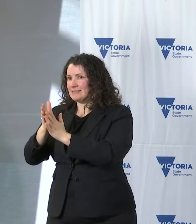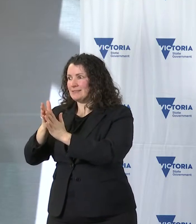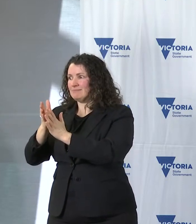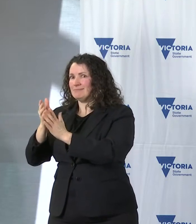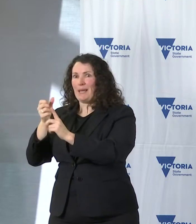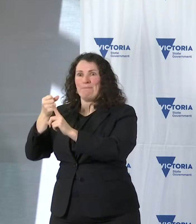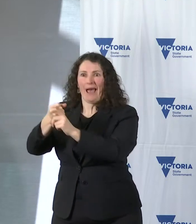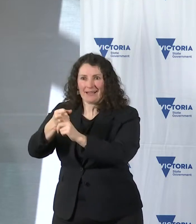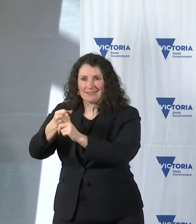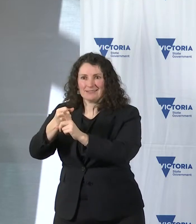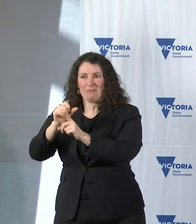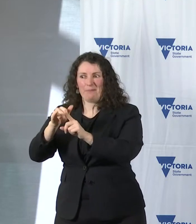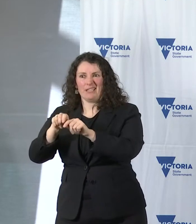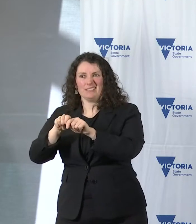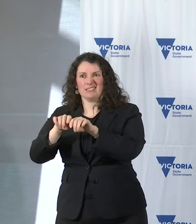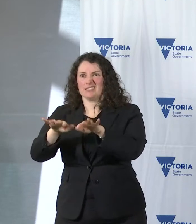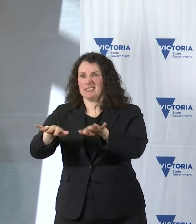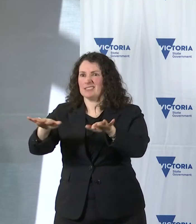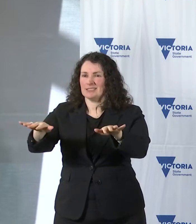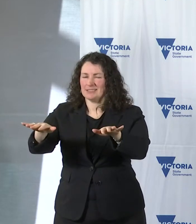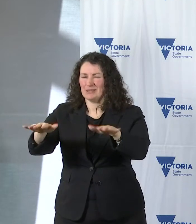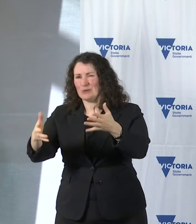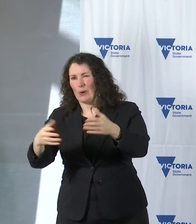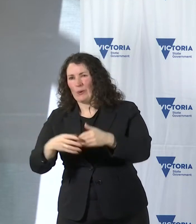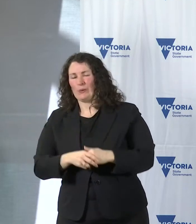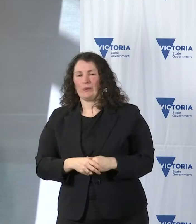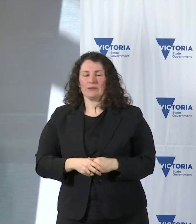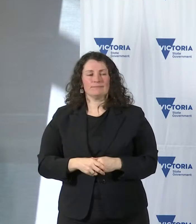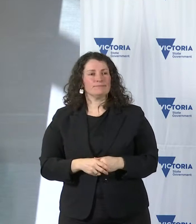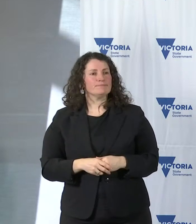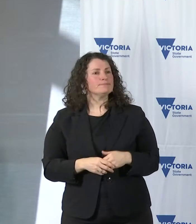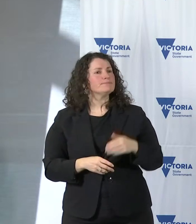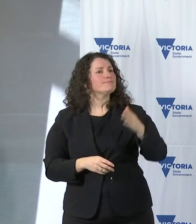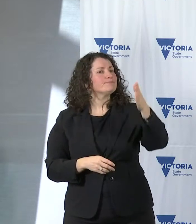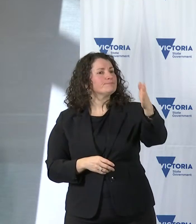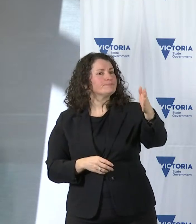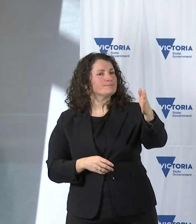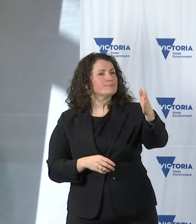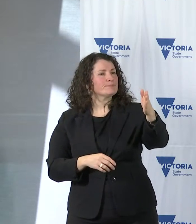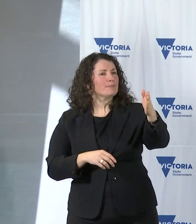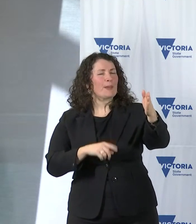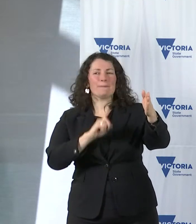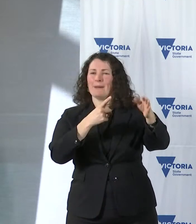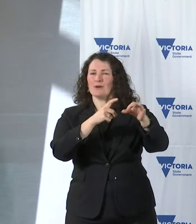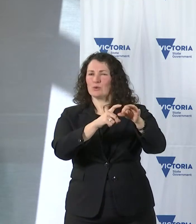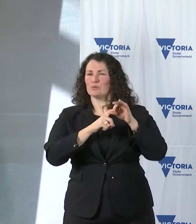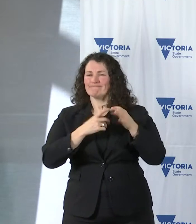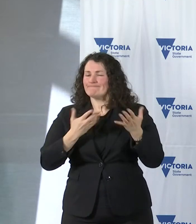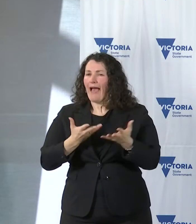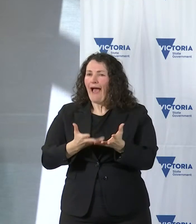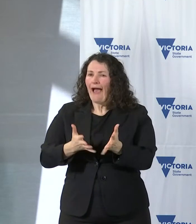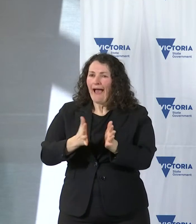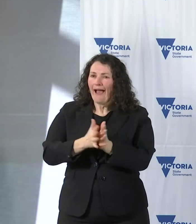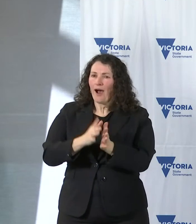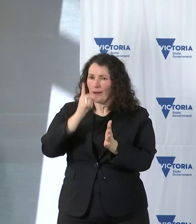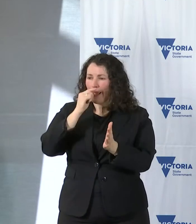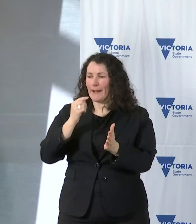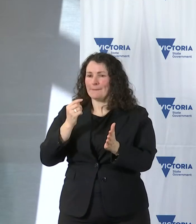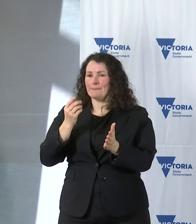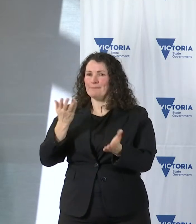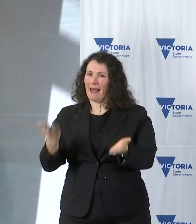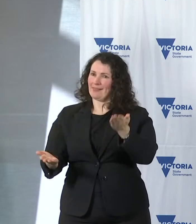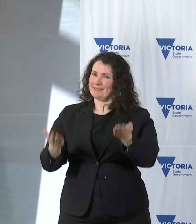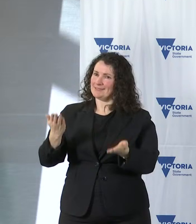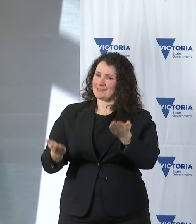Wales. What's your recommendation though? How can we continue for essential workers to operate under a safe regime and not incur another outbreak? What do you